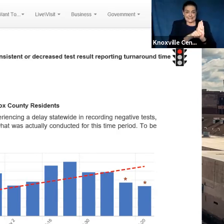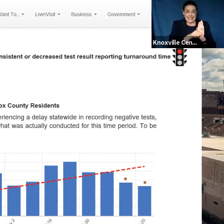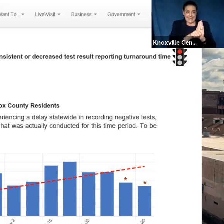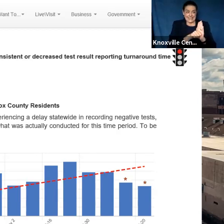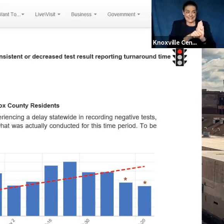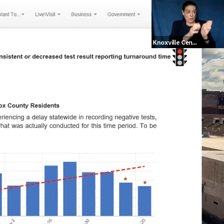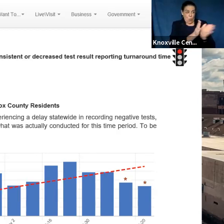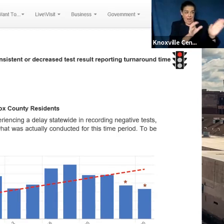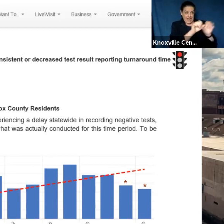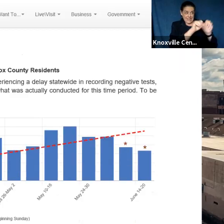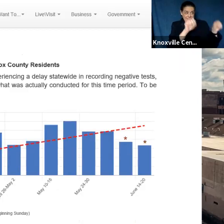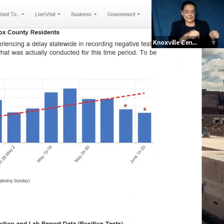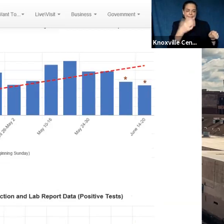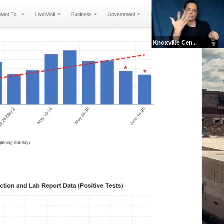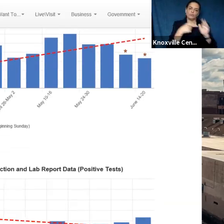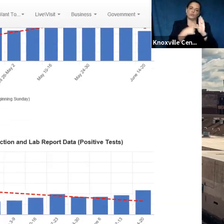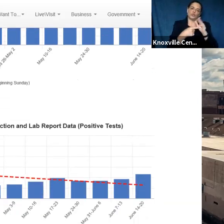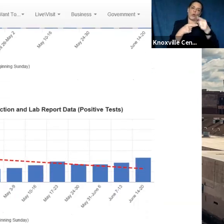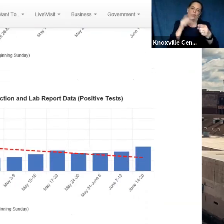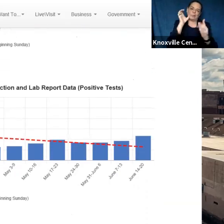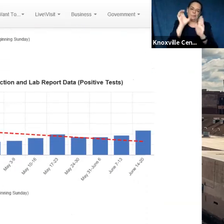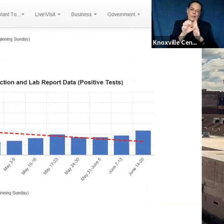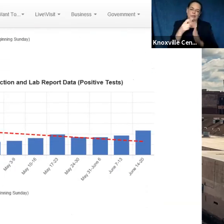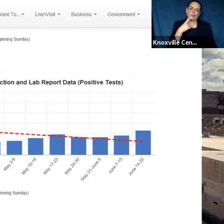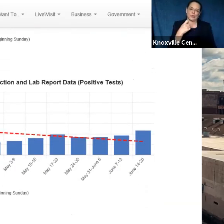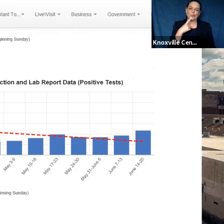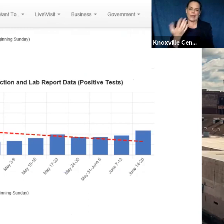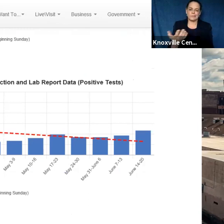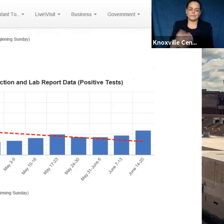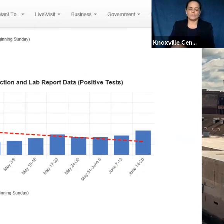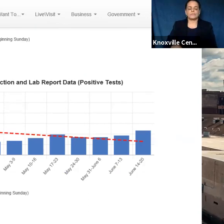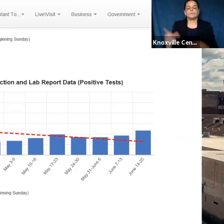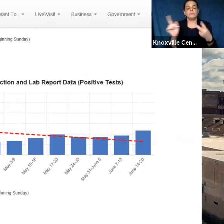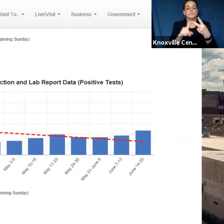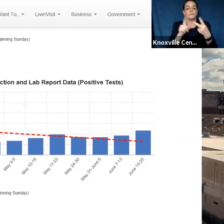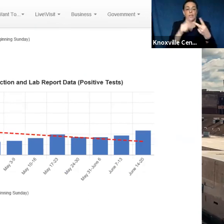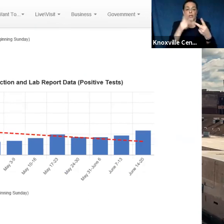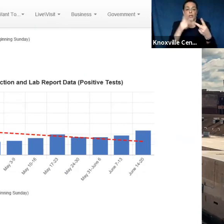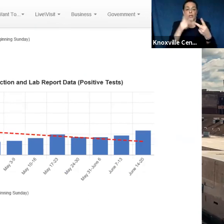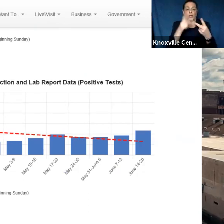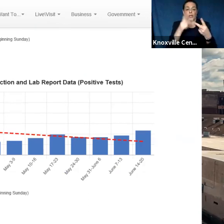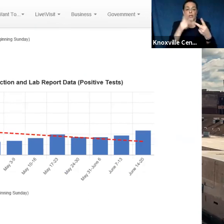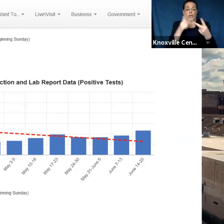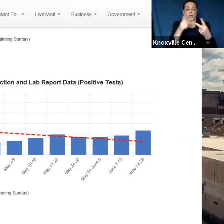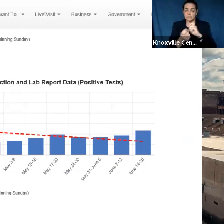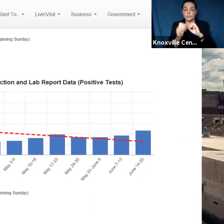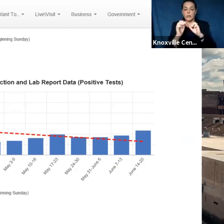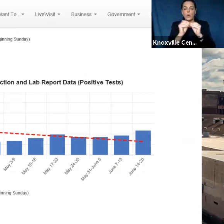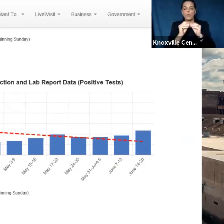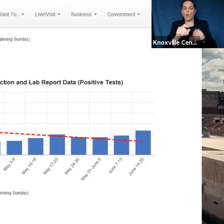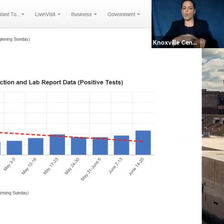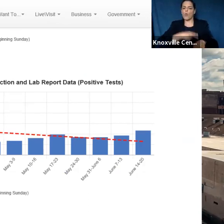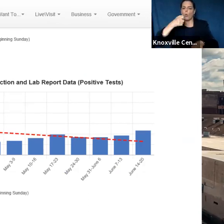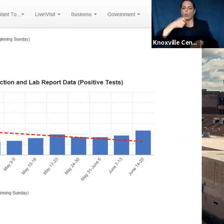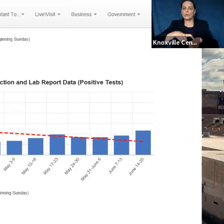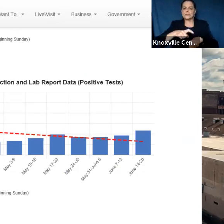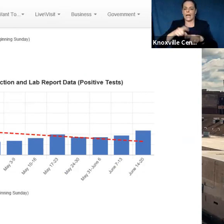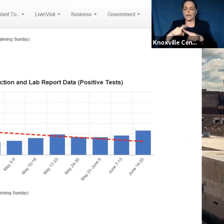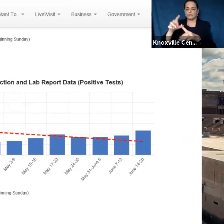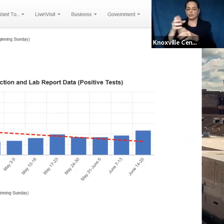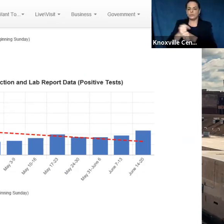red. For the second graph, we're seeing some statistically significant changes that show a longer turnaround time for